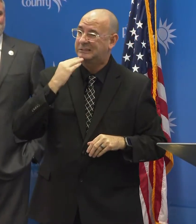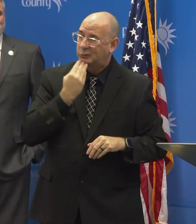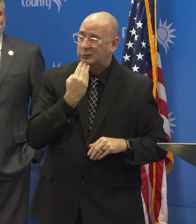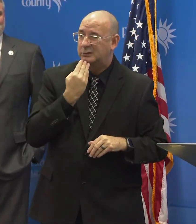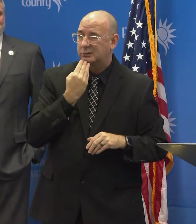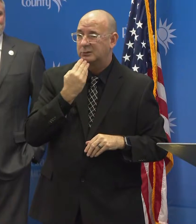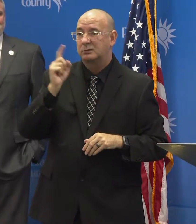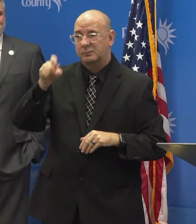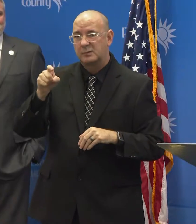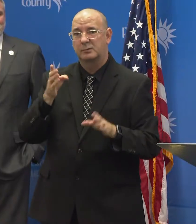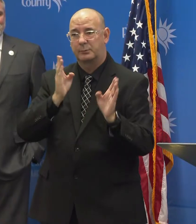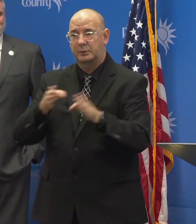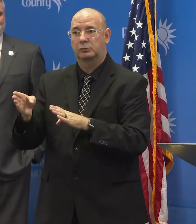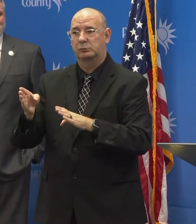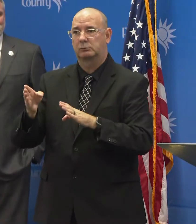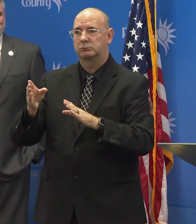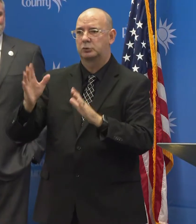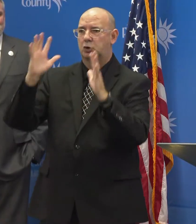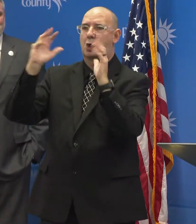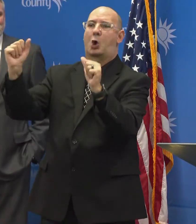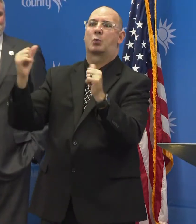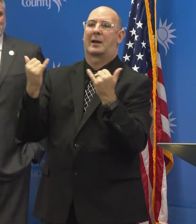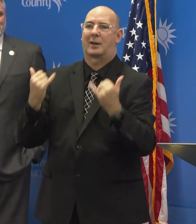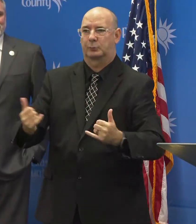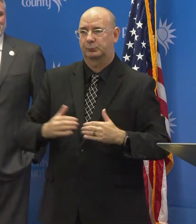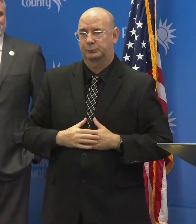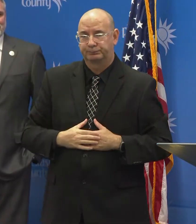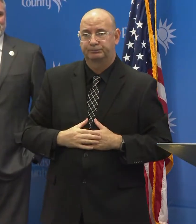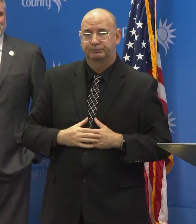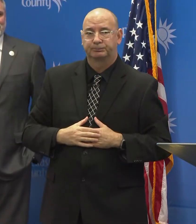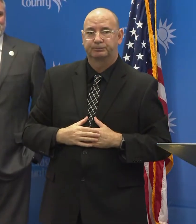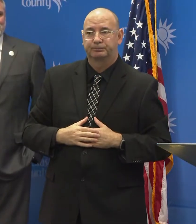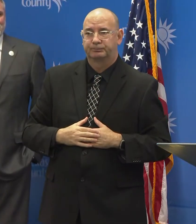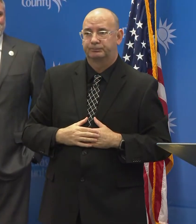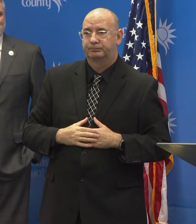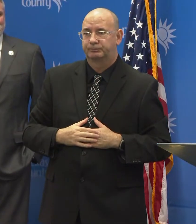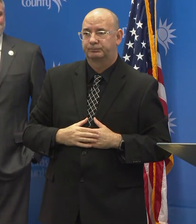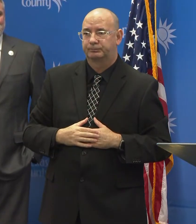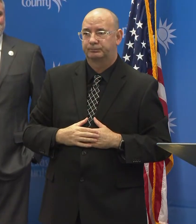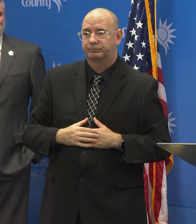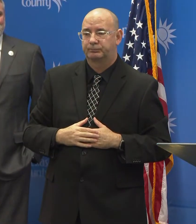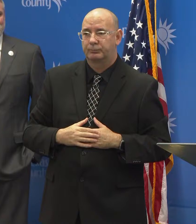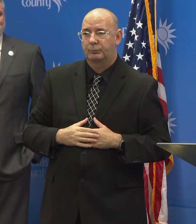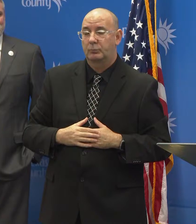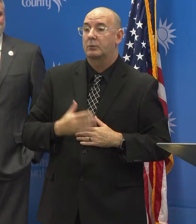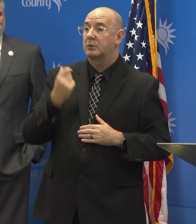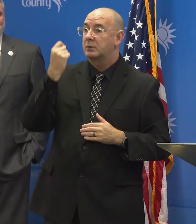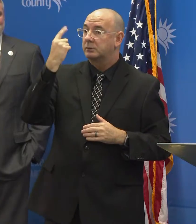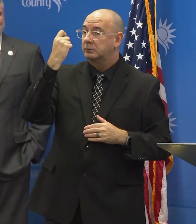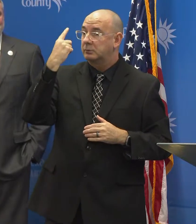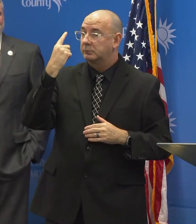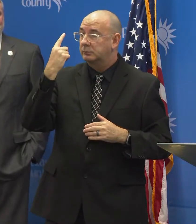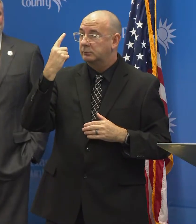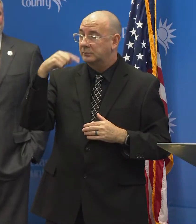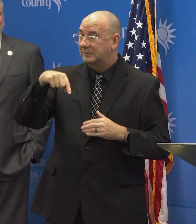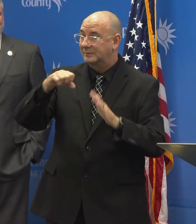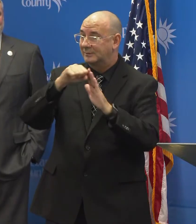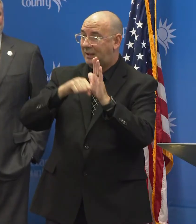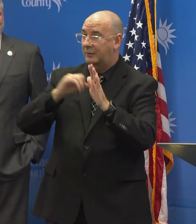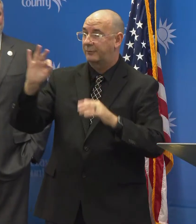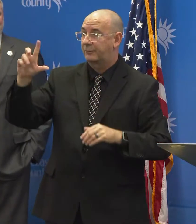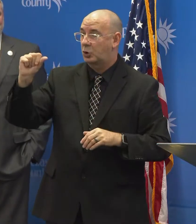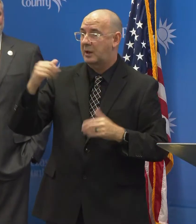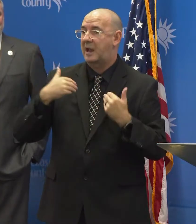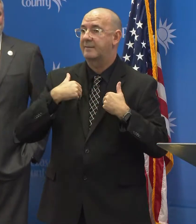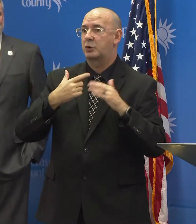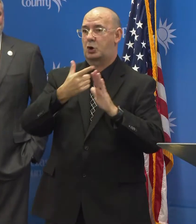preparations now. One of the reasons we have price gouging laws in effect during times of state of emergencies, one of the